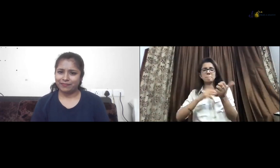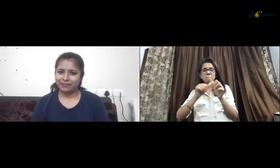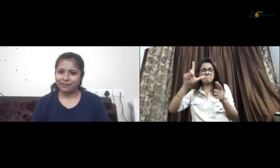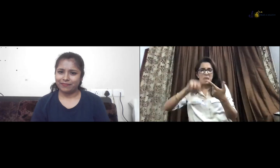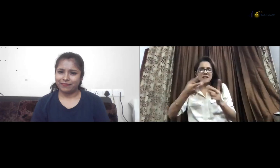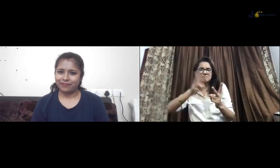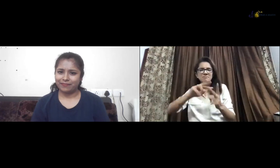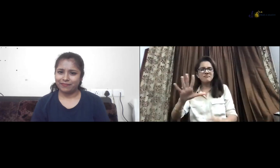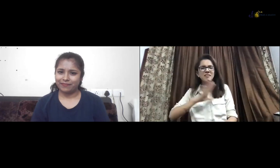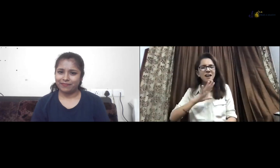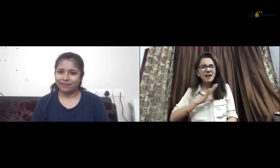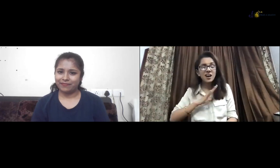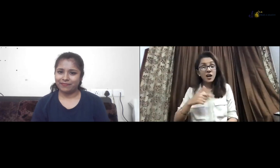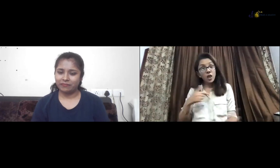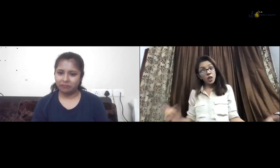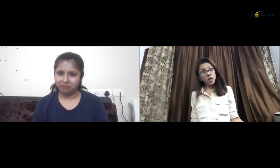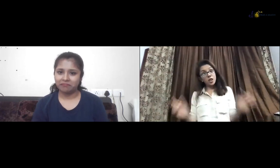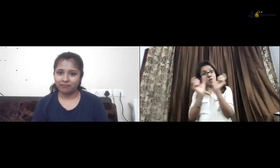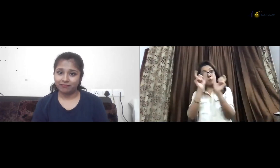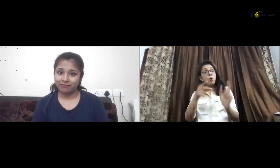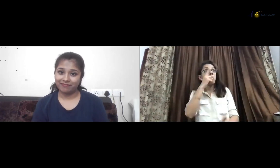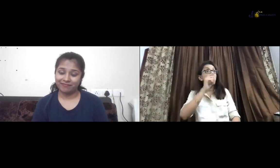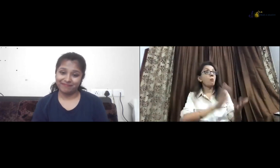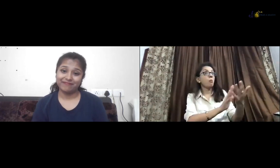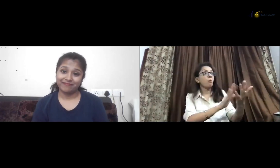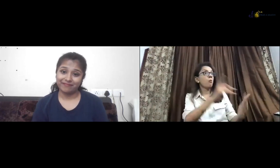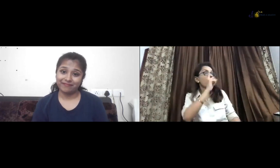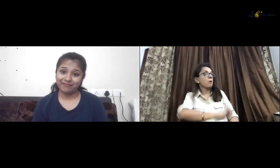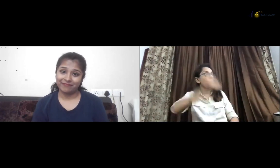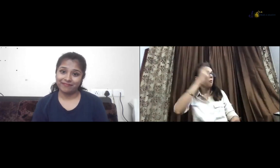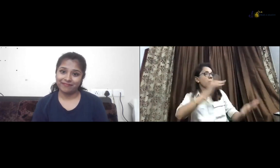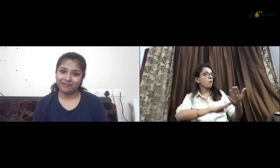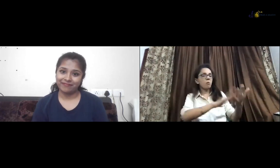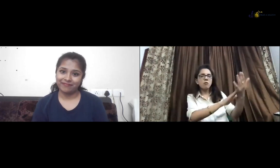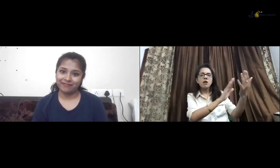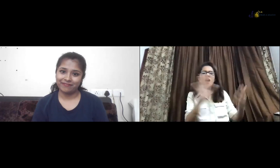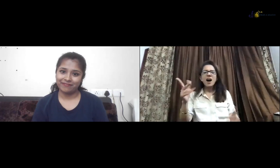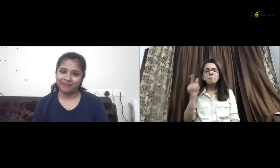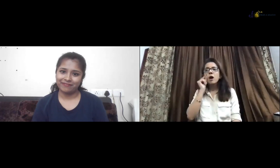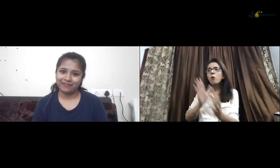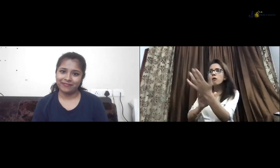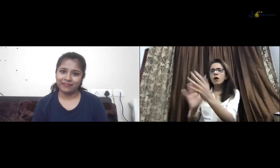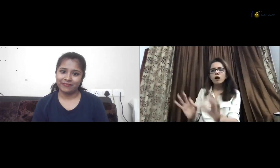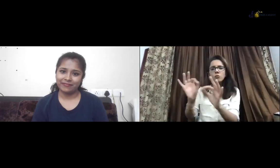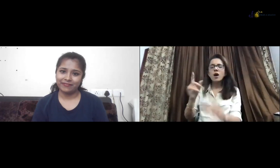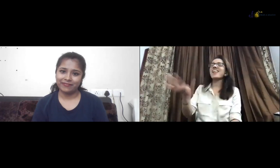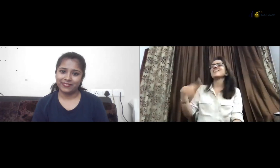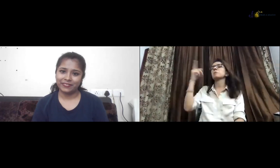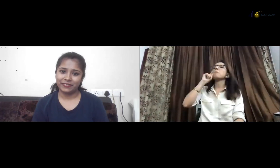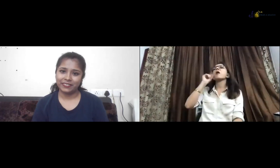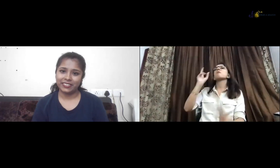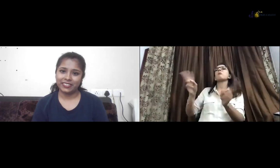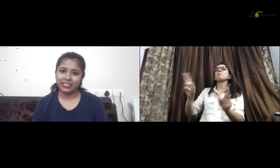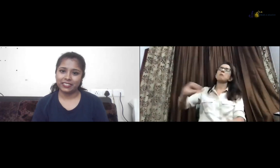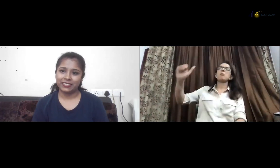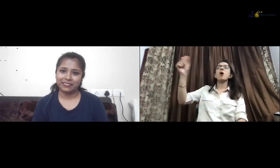are mentioning female? That's okay. If CEO would be female or male, it means they are praising women. They have become